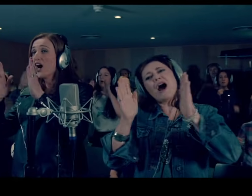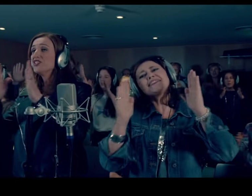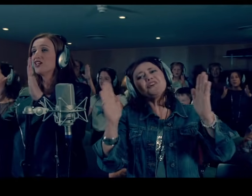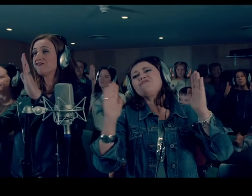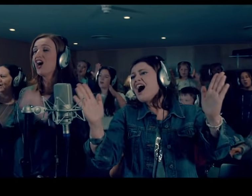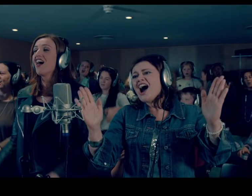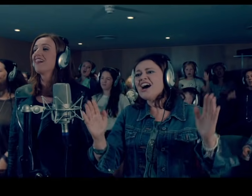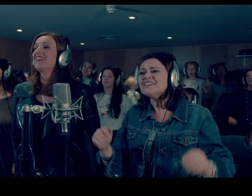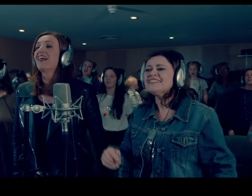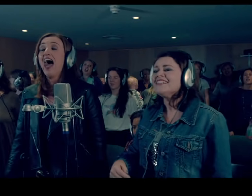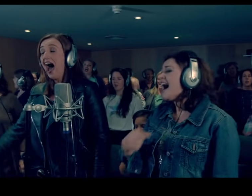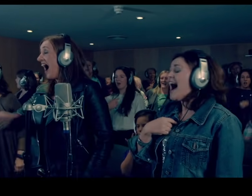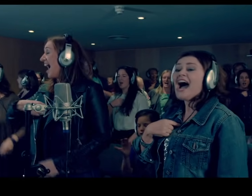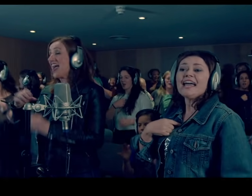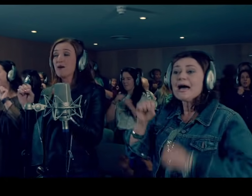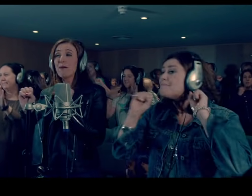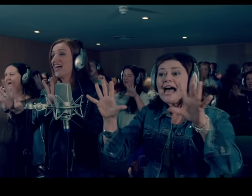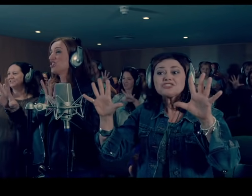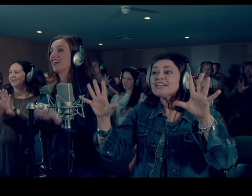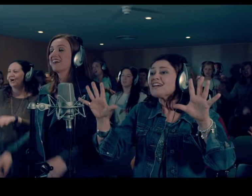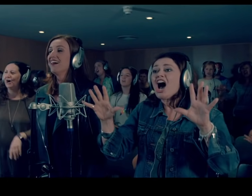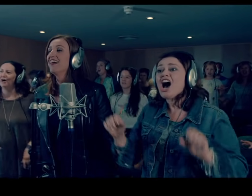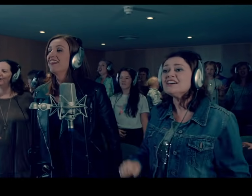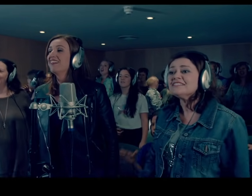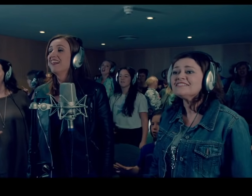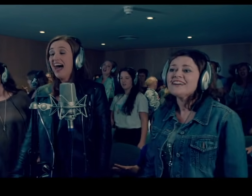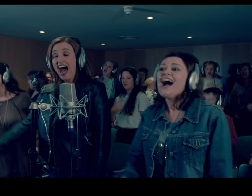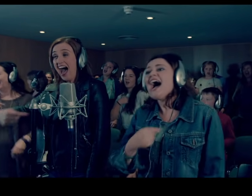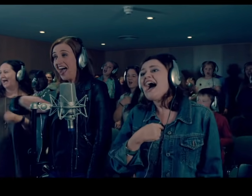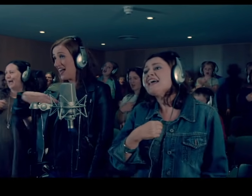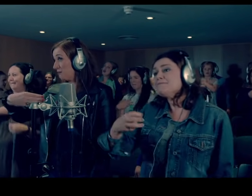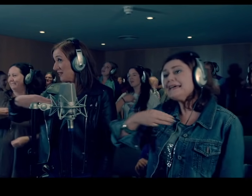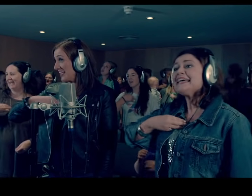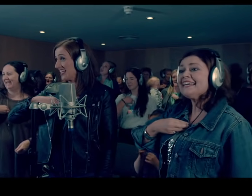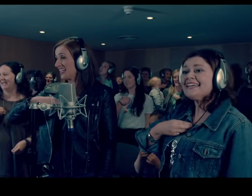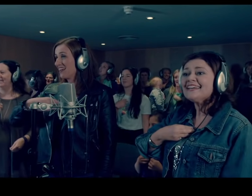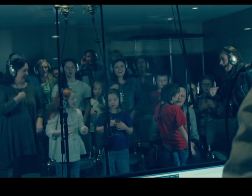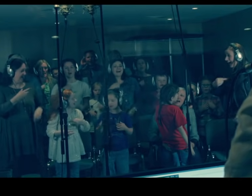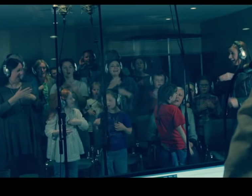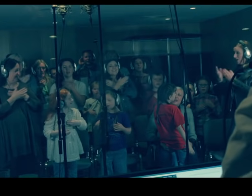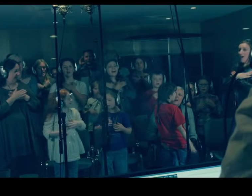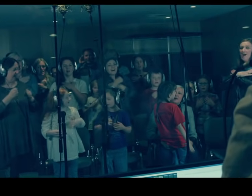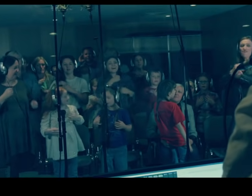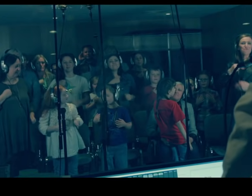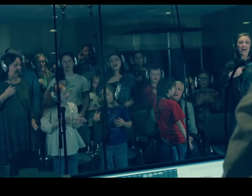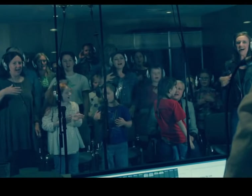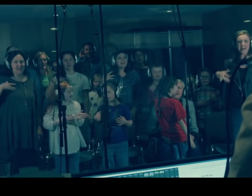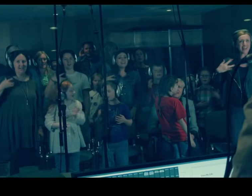wonderful I am magical I am weak, I love my